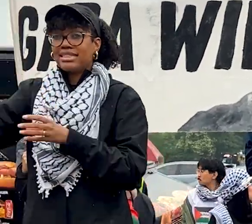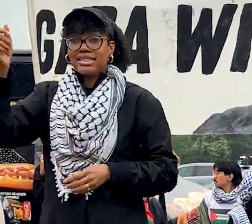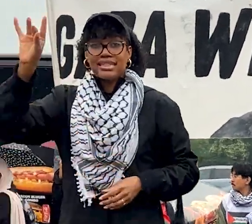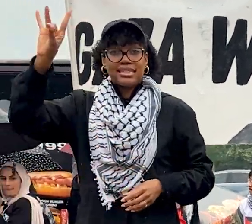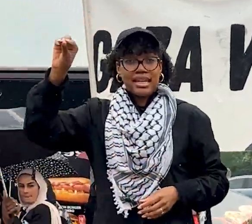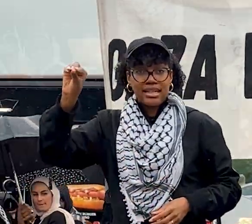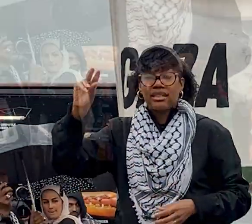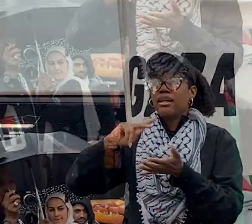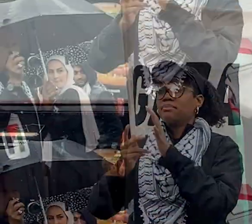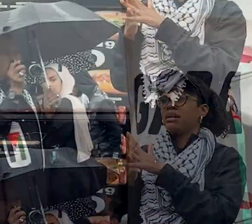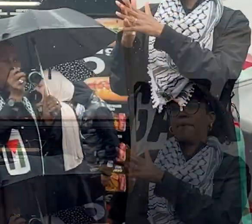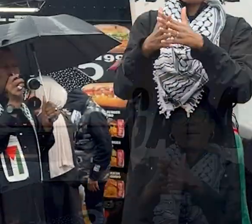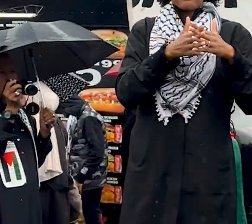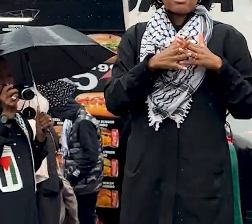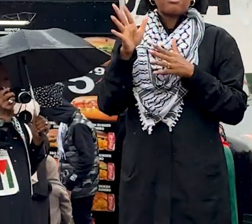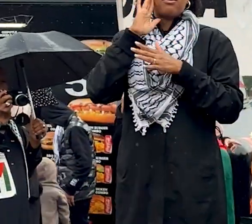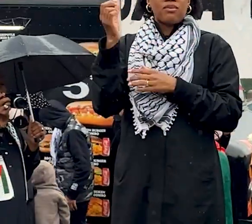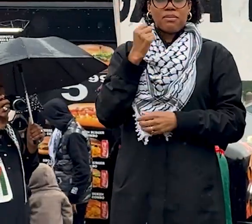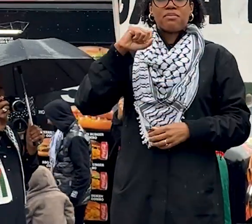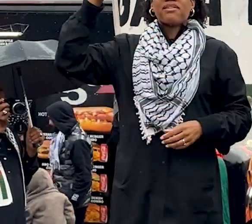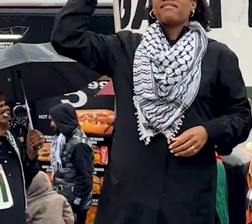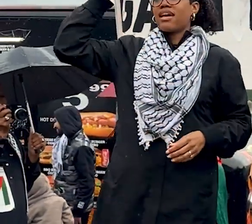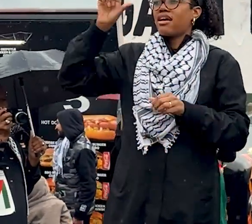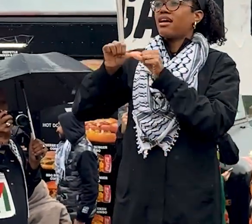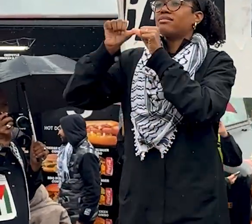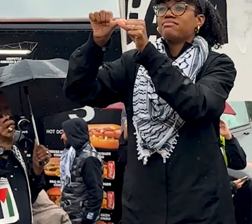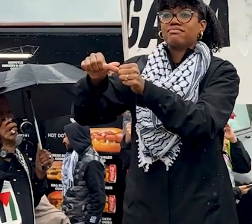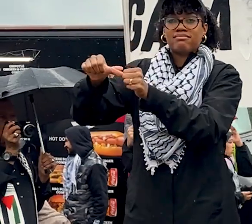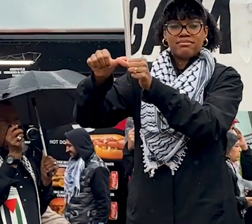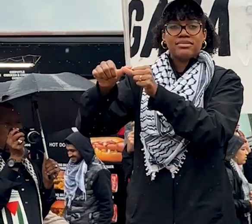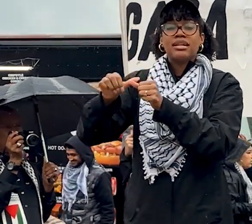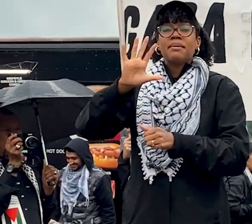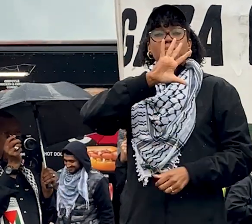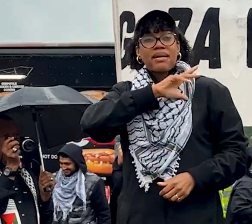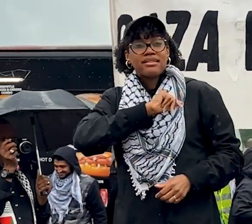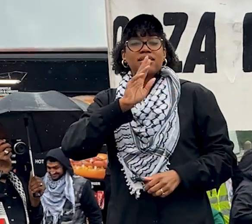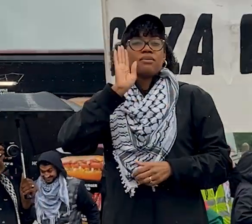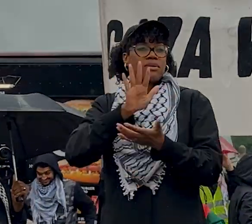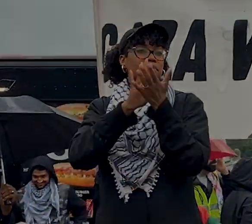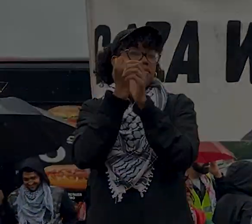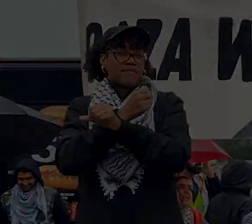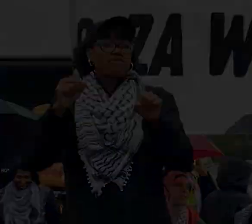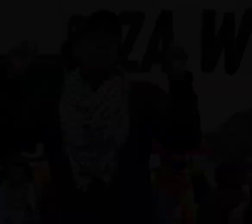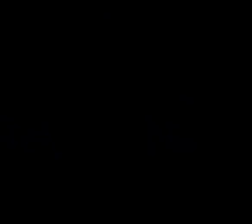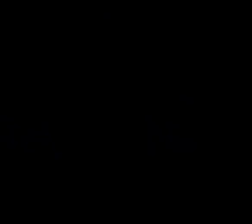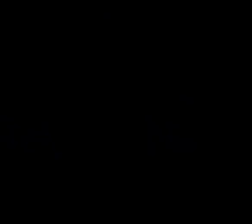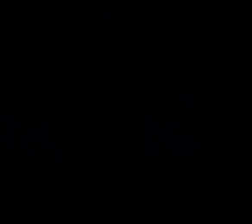conscience will prevail, and Palestine will be free and will prevail.